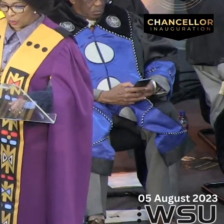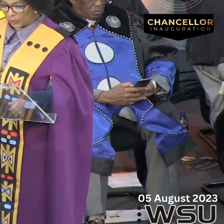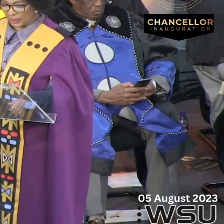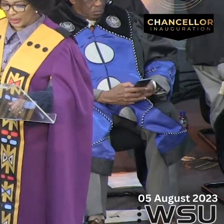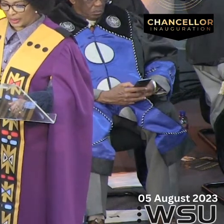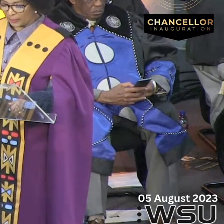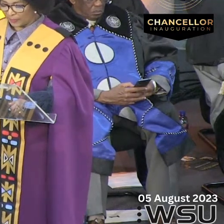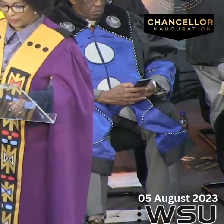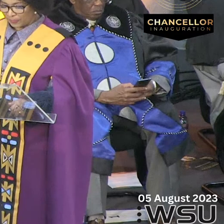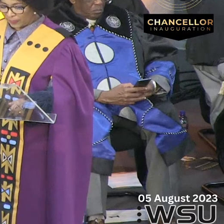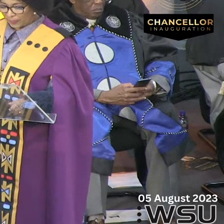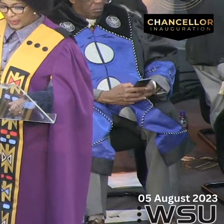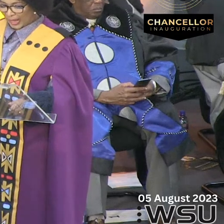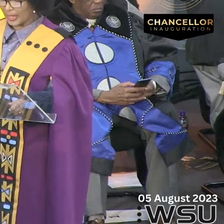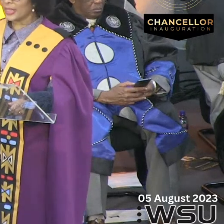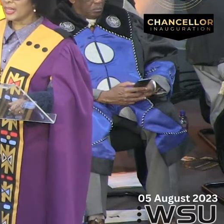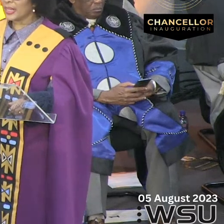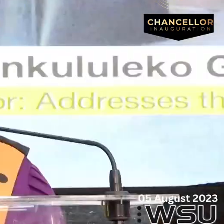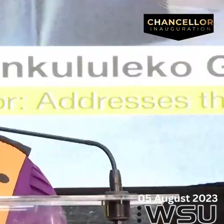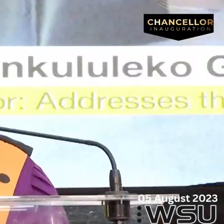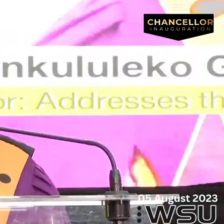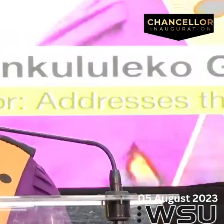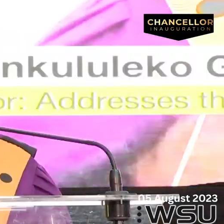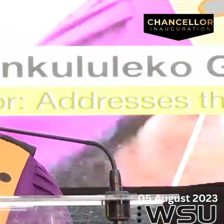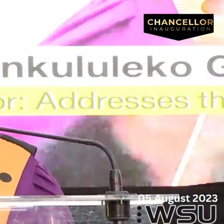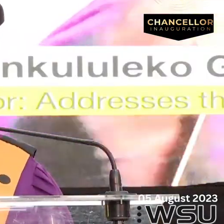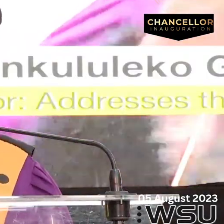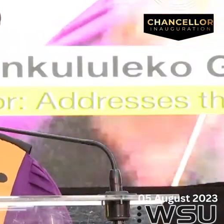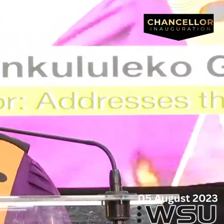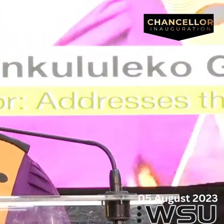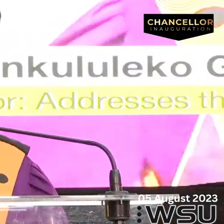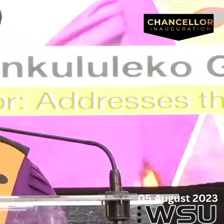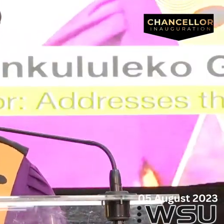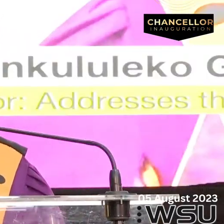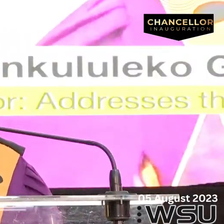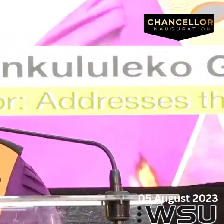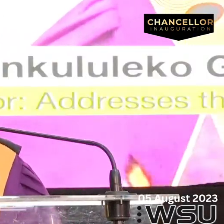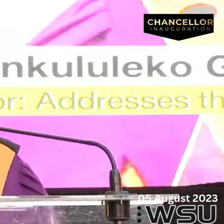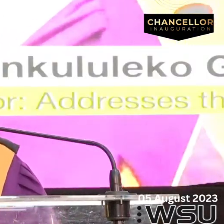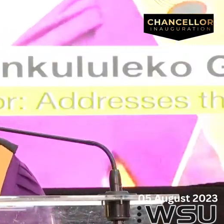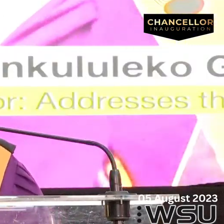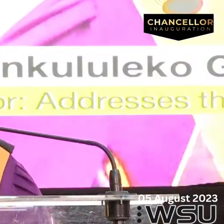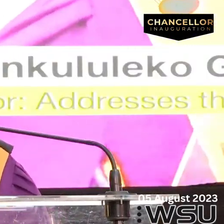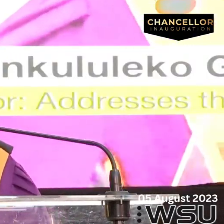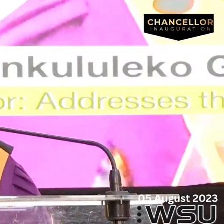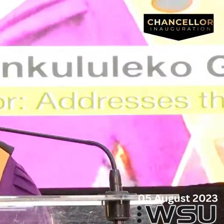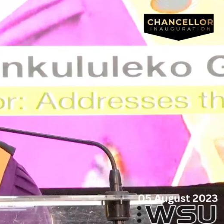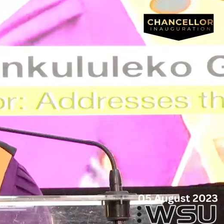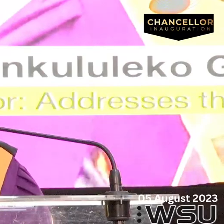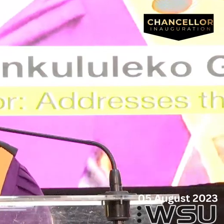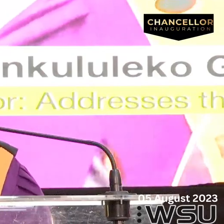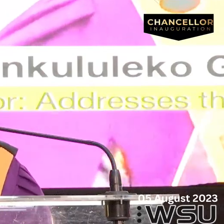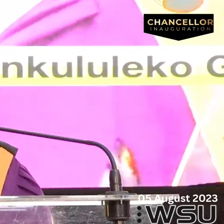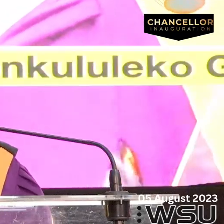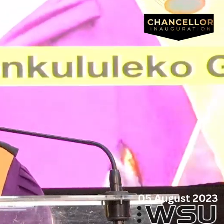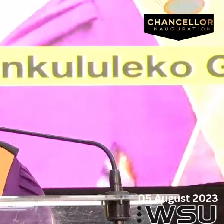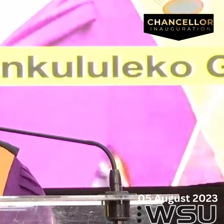of the whole process. I can certainly bring my experience to bear to assist the university in this